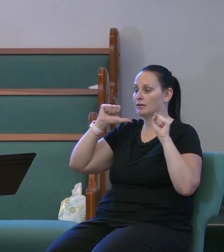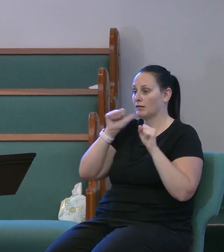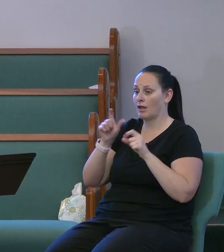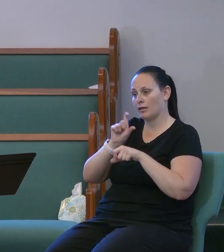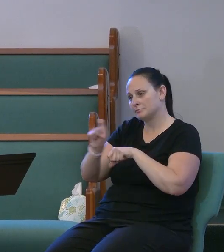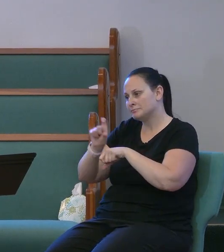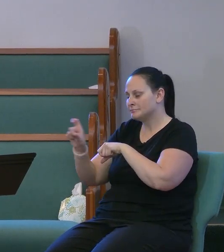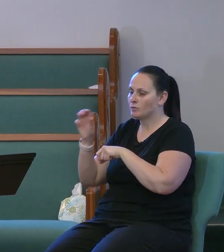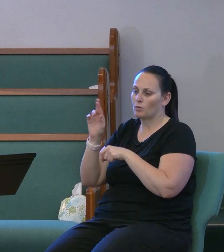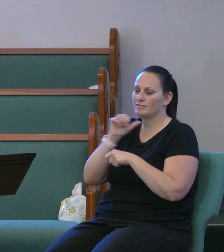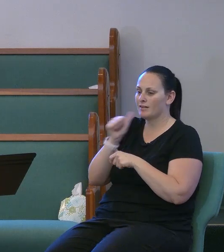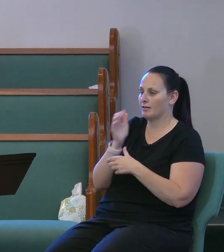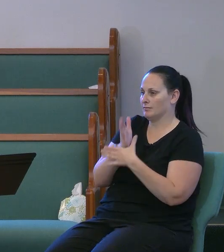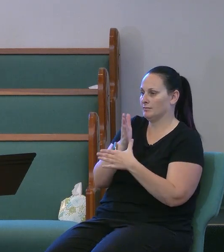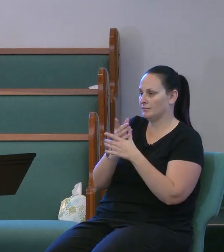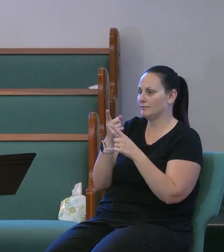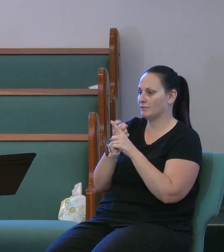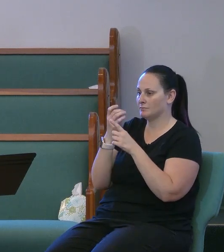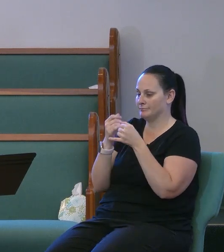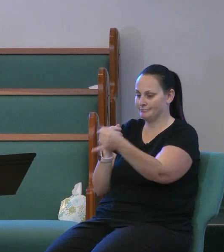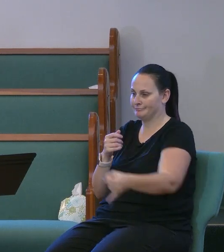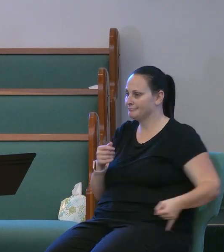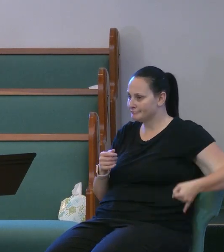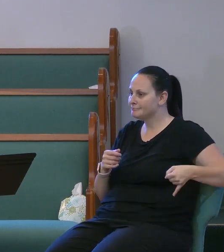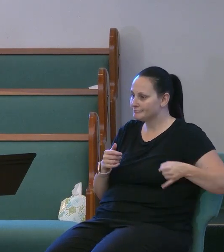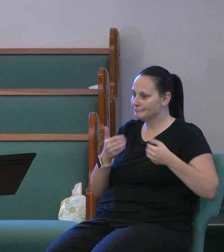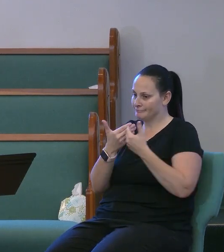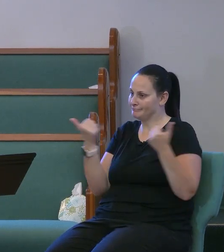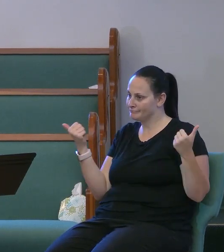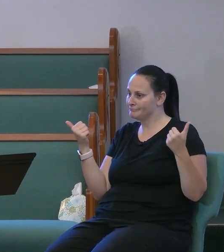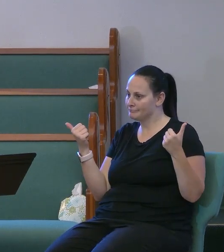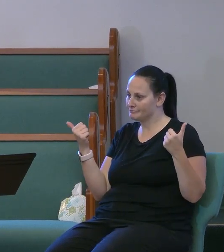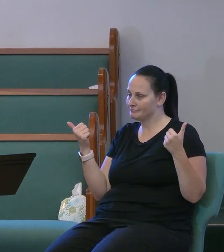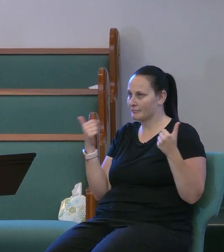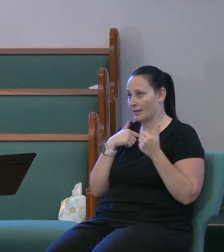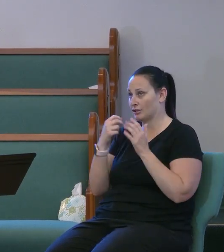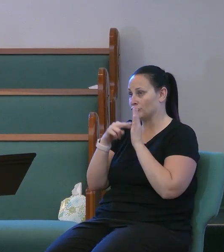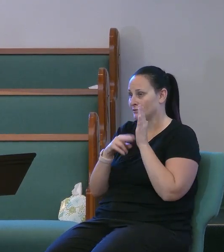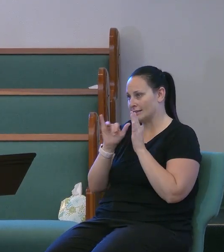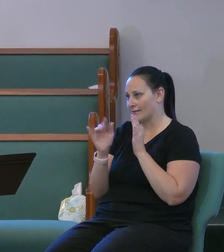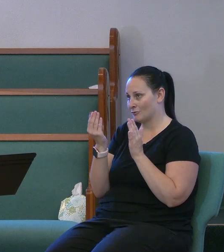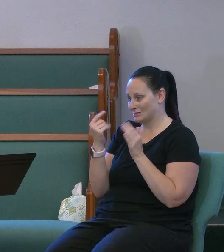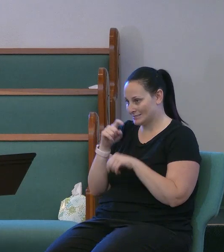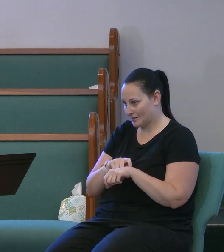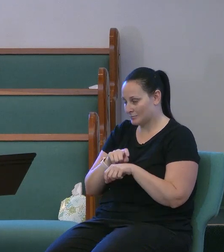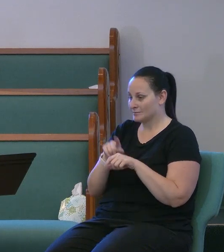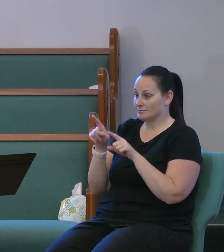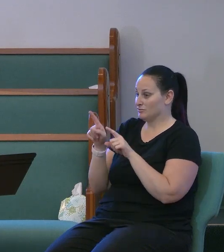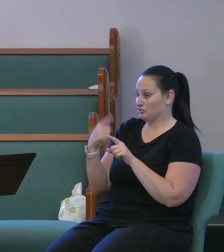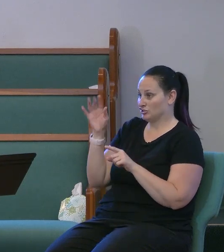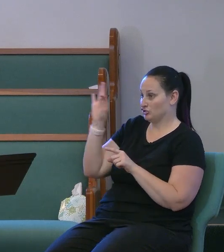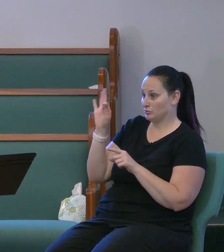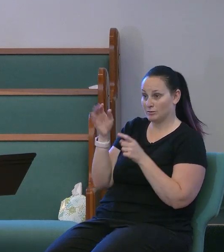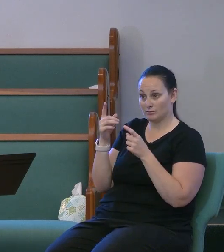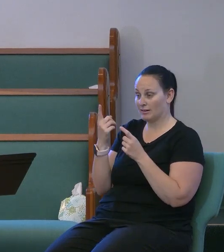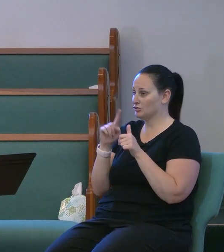or not disturbed by dividing lines. I could read that about 14 times as the sermon alone and just